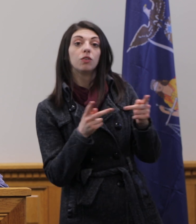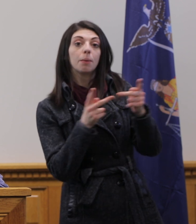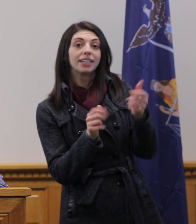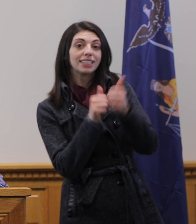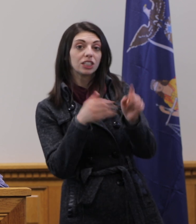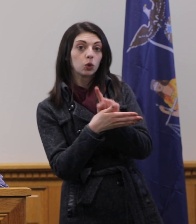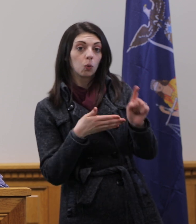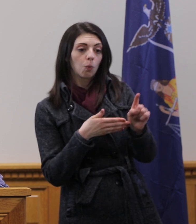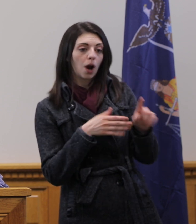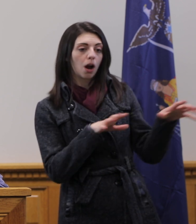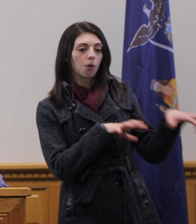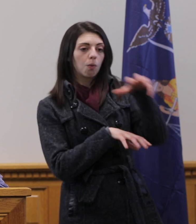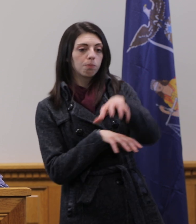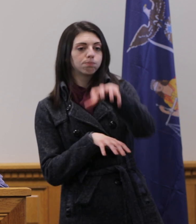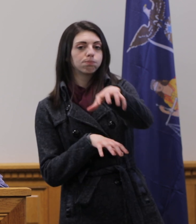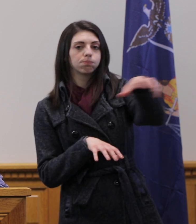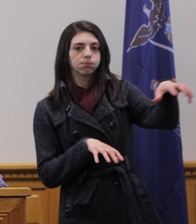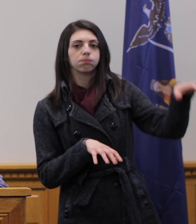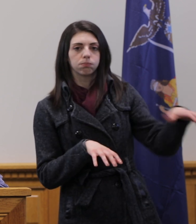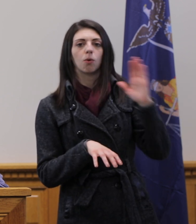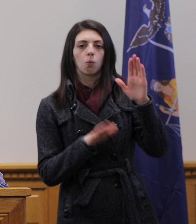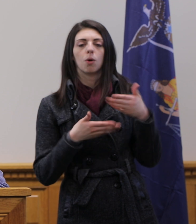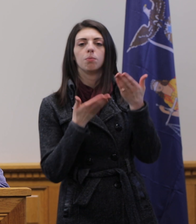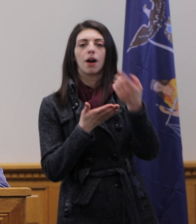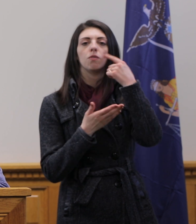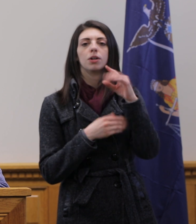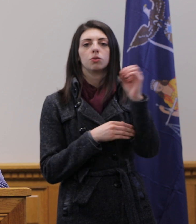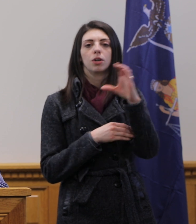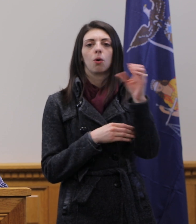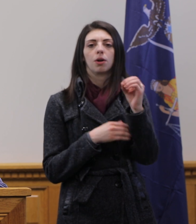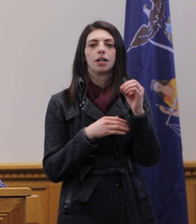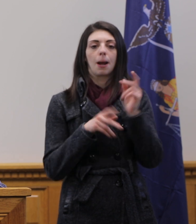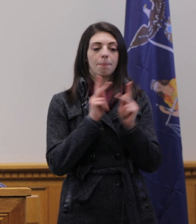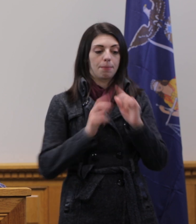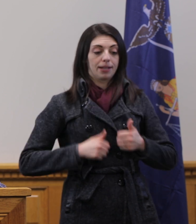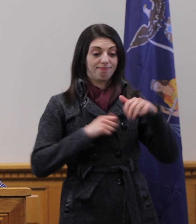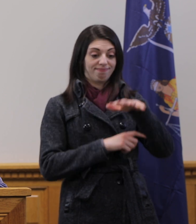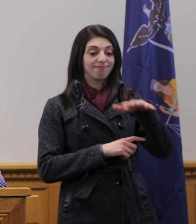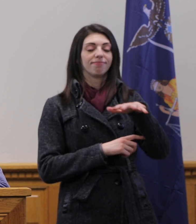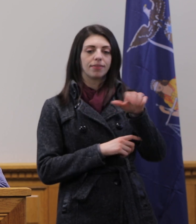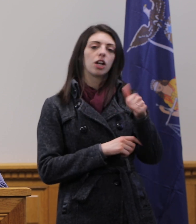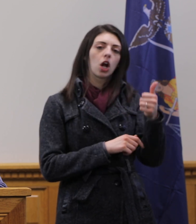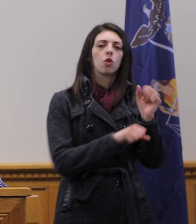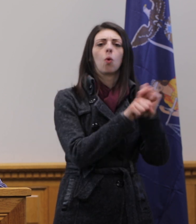rapid testing will be offered to Oswego County residents and those who work in Oswego